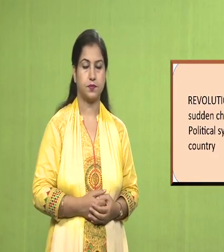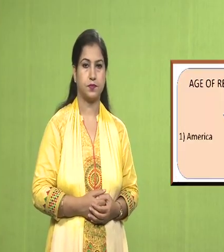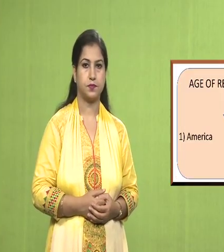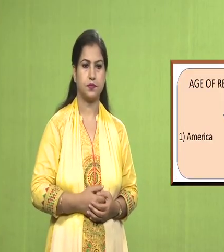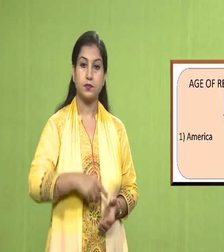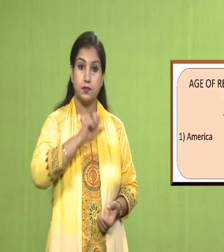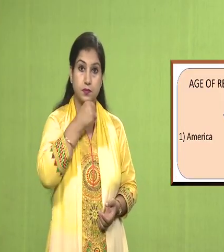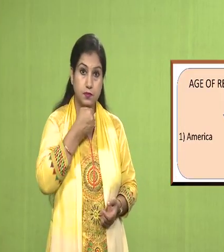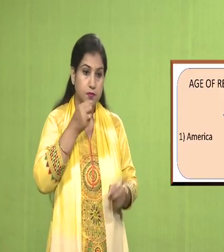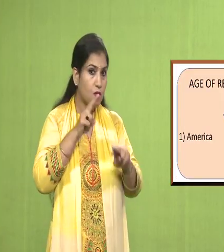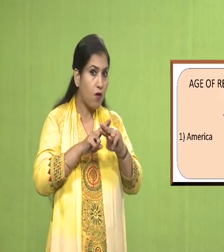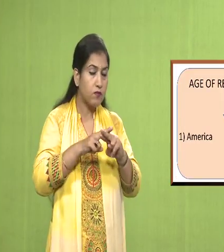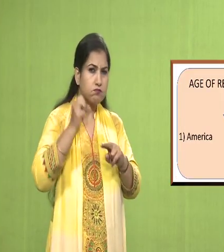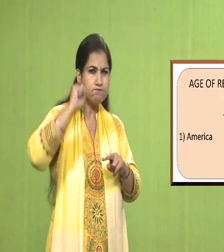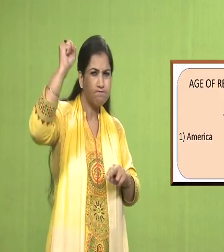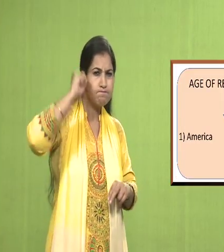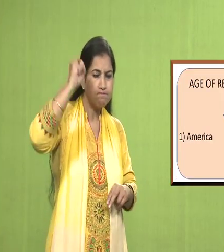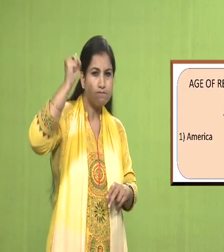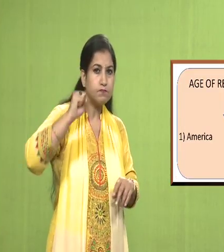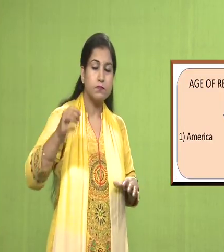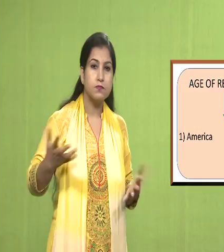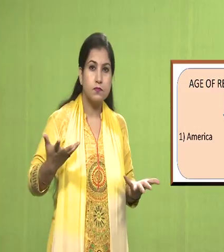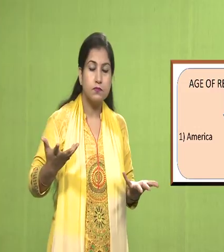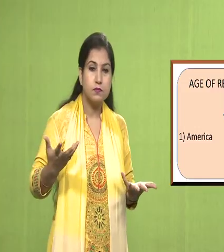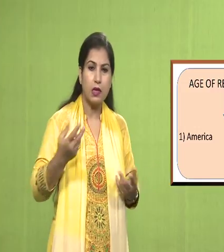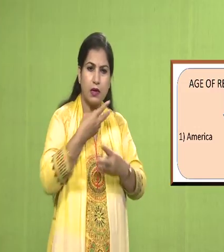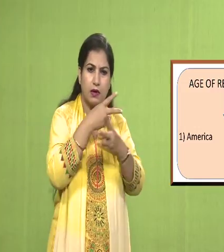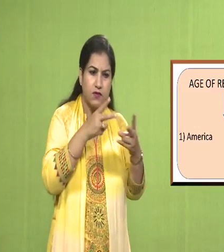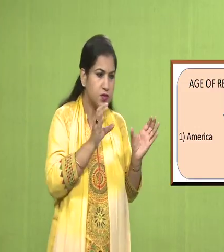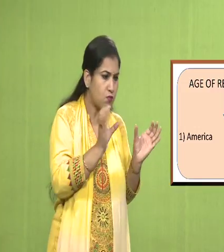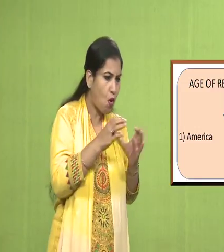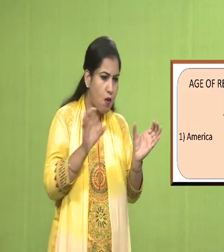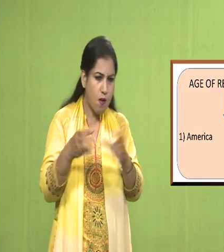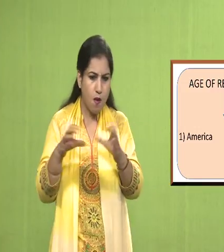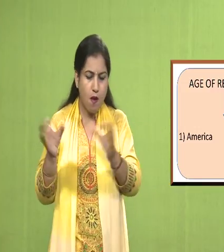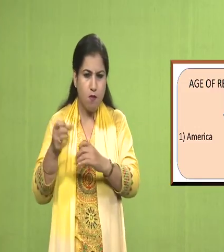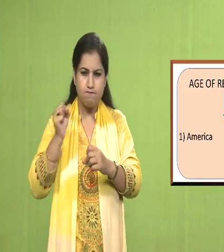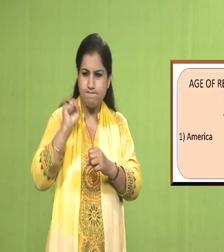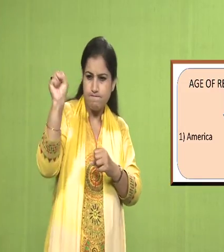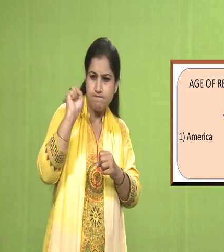The age of revolution led to outbreaks of revolts in America,